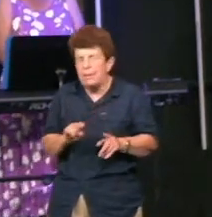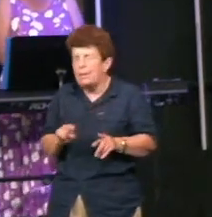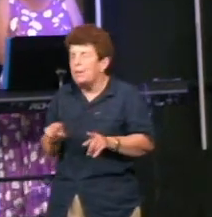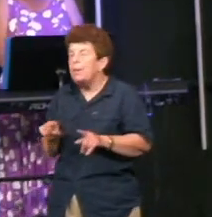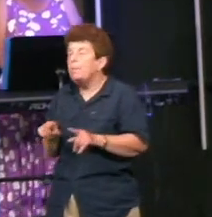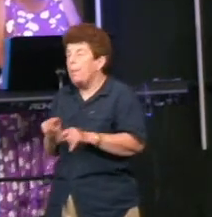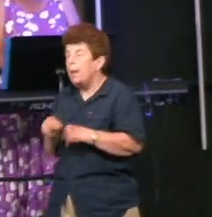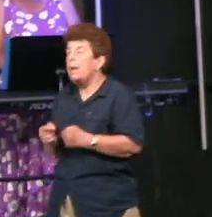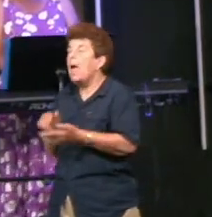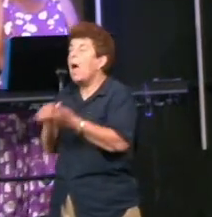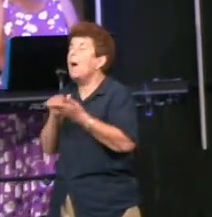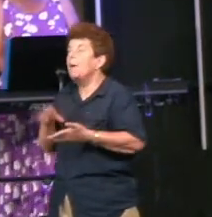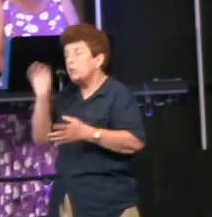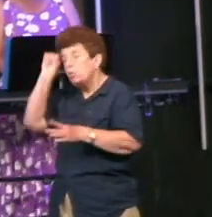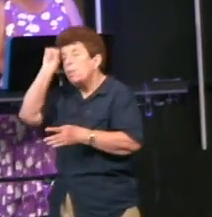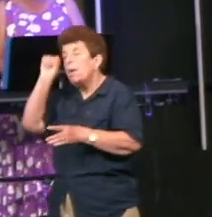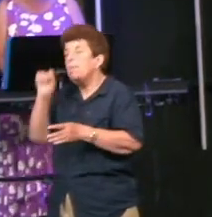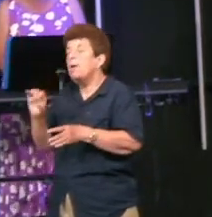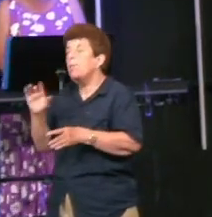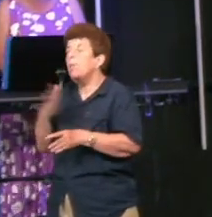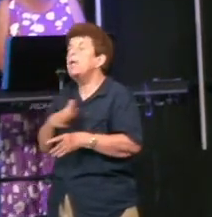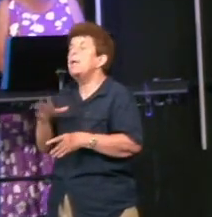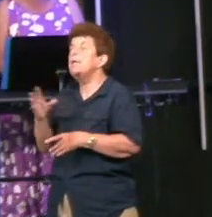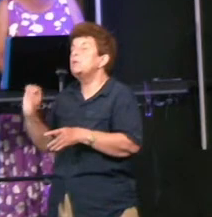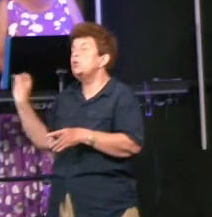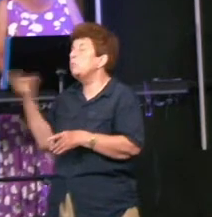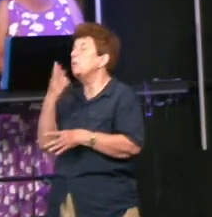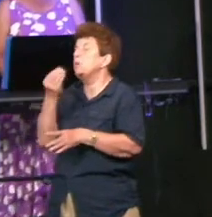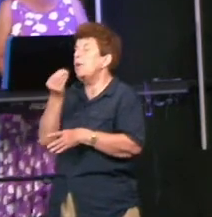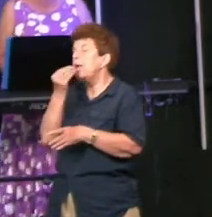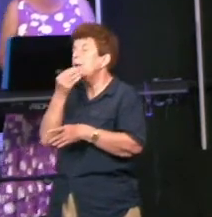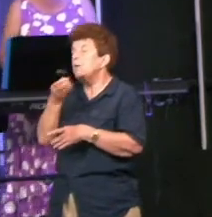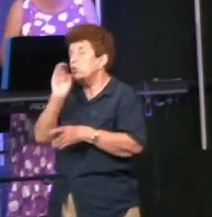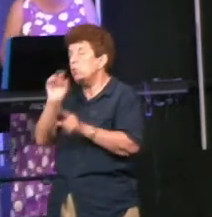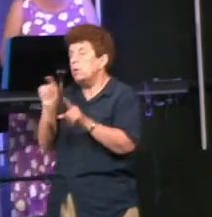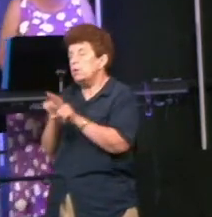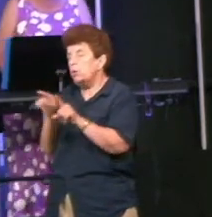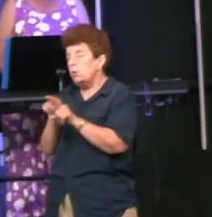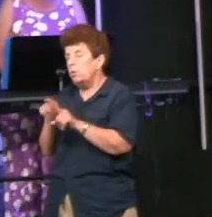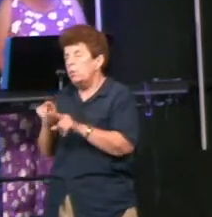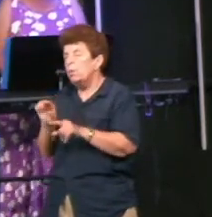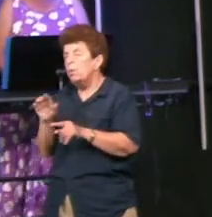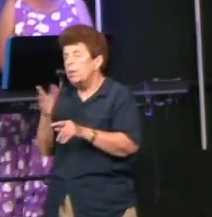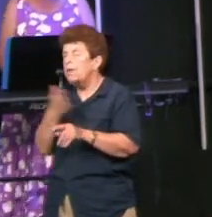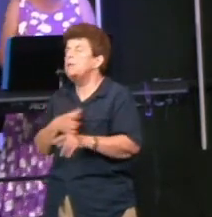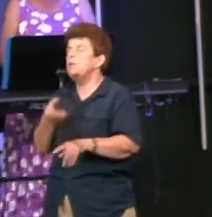you've reminded us also of our spiritual need. For Jesus.